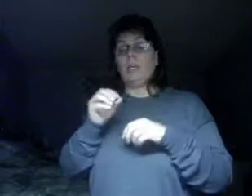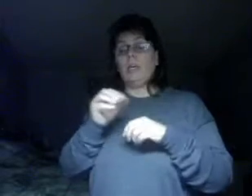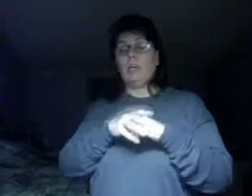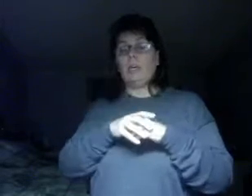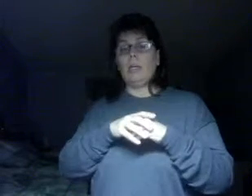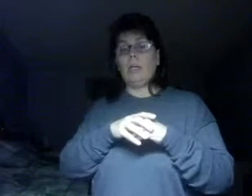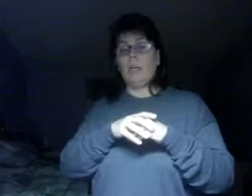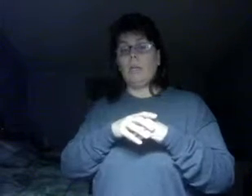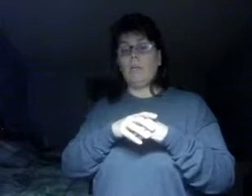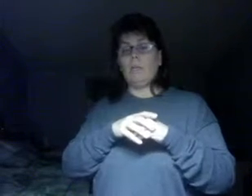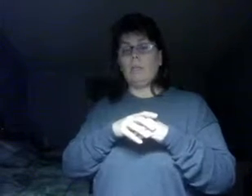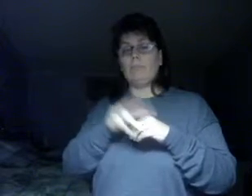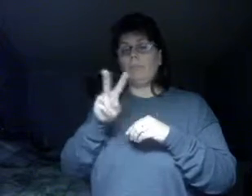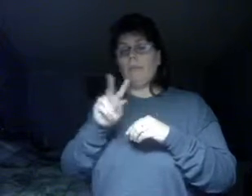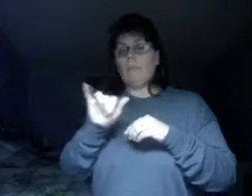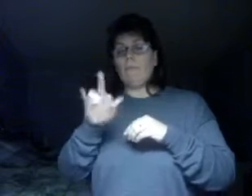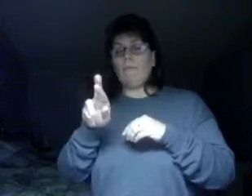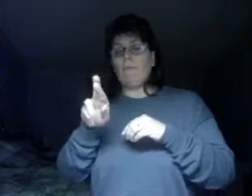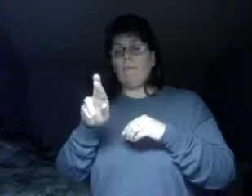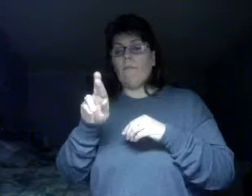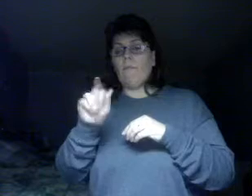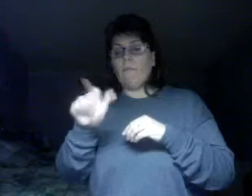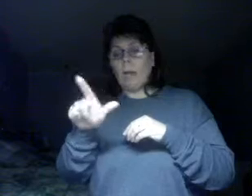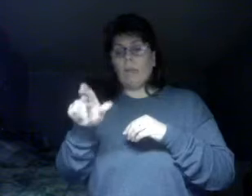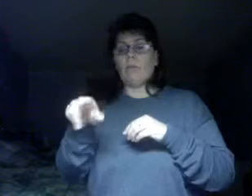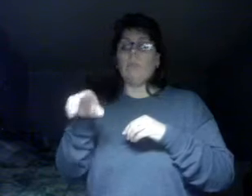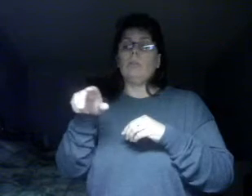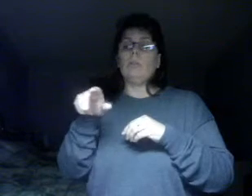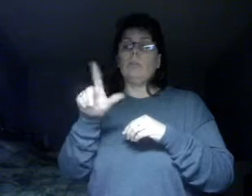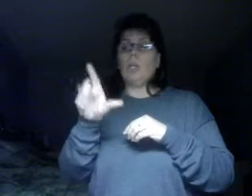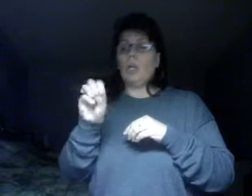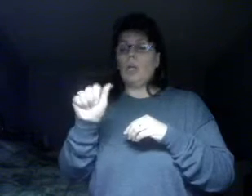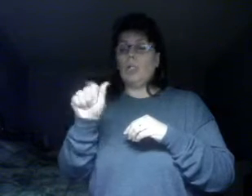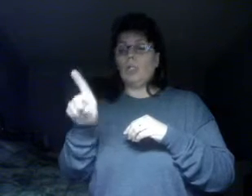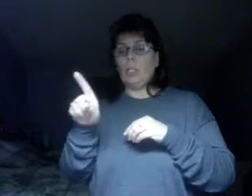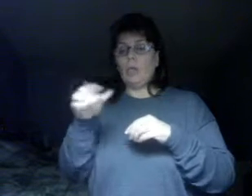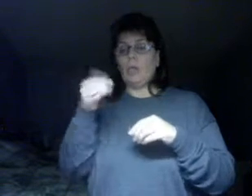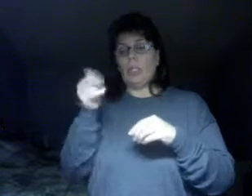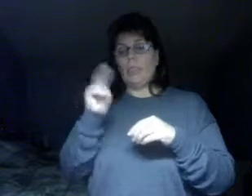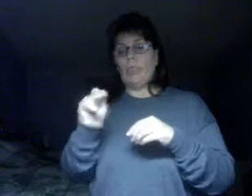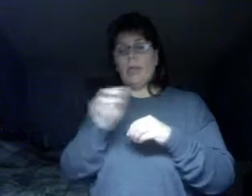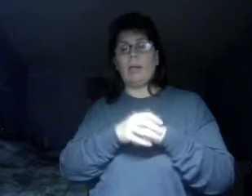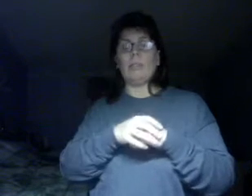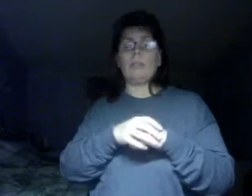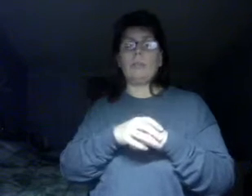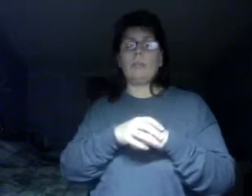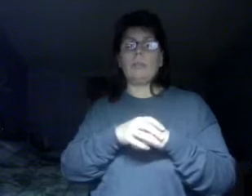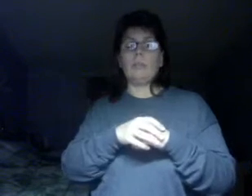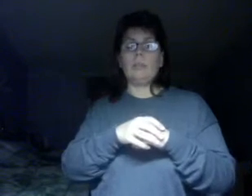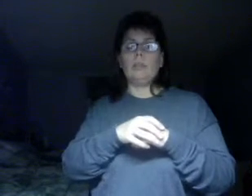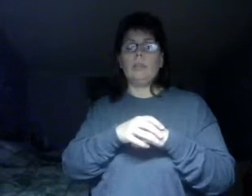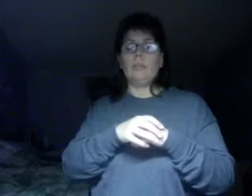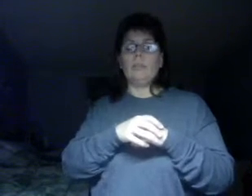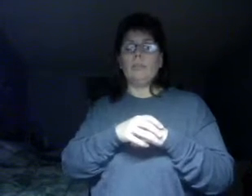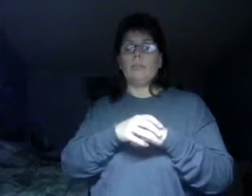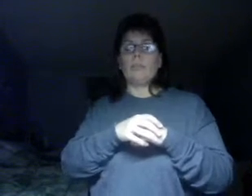non-existent. That's the amount that the Centers for Disease Control has estimated that a person would have to inject directly into their